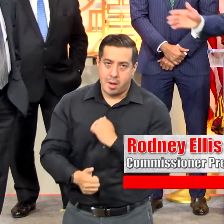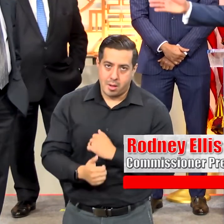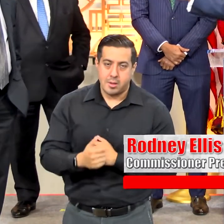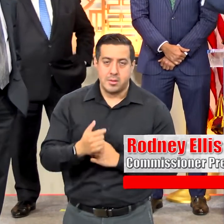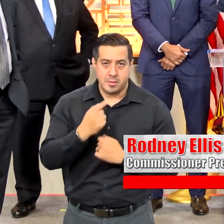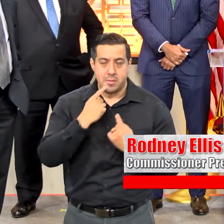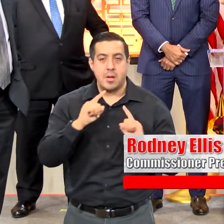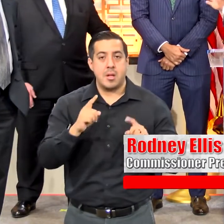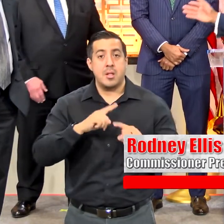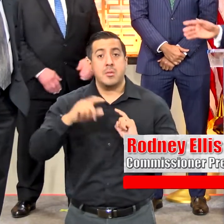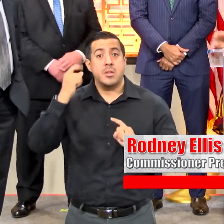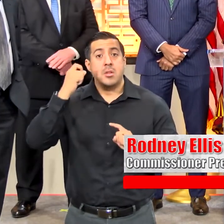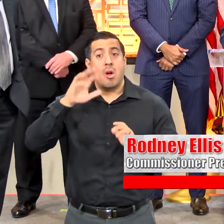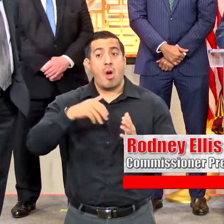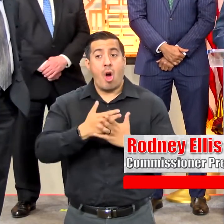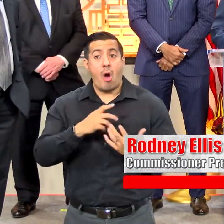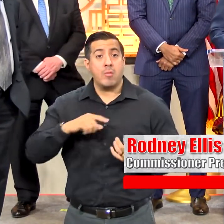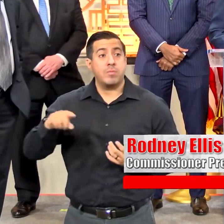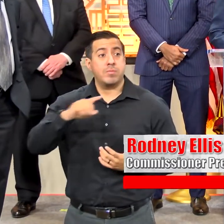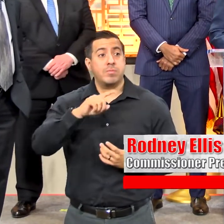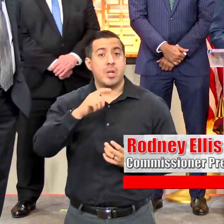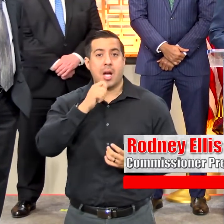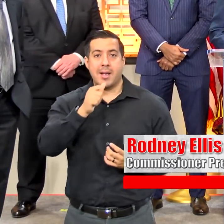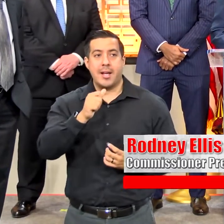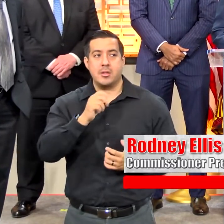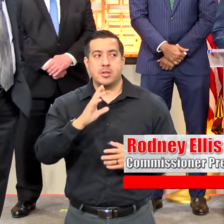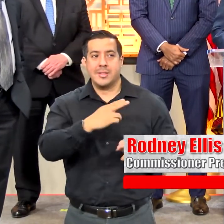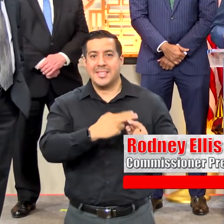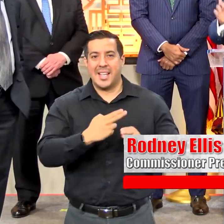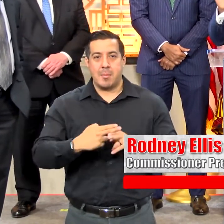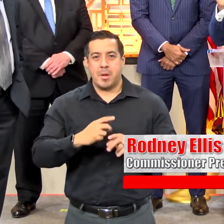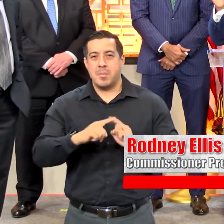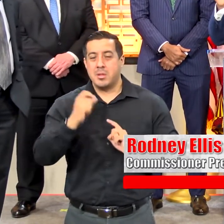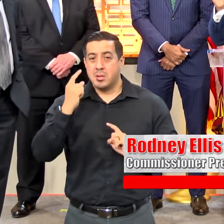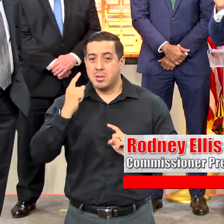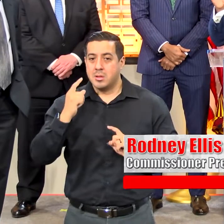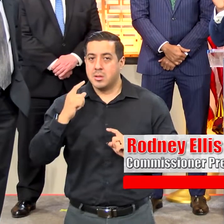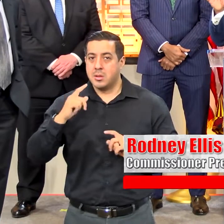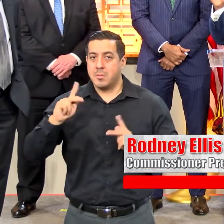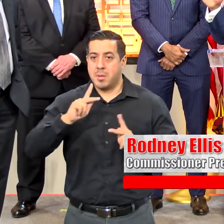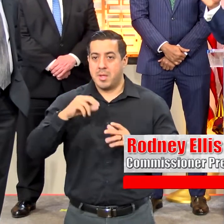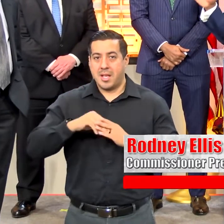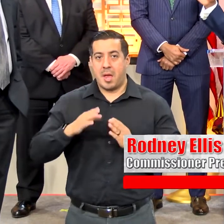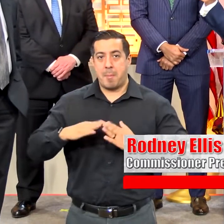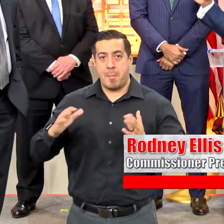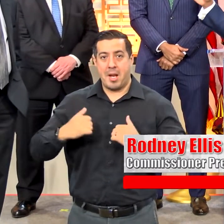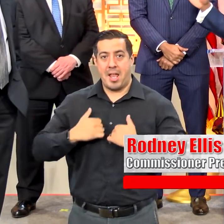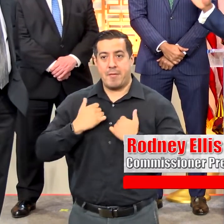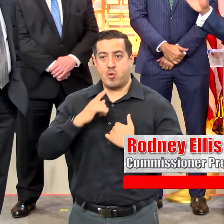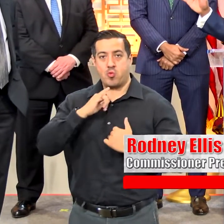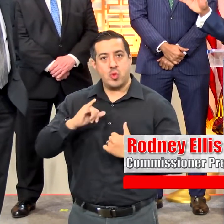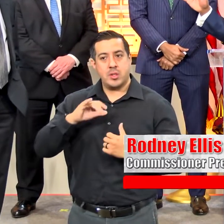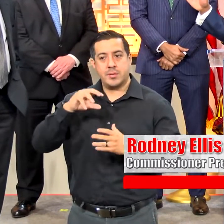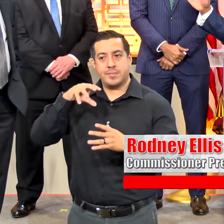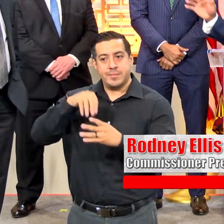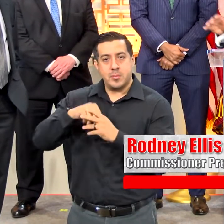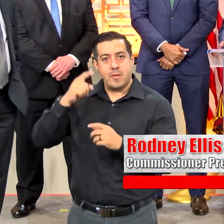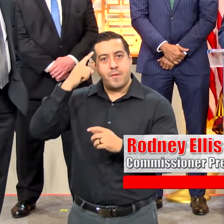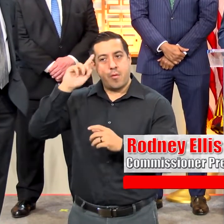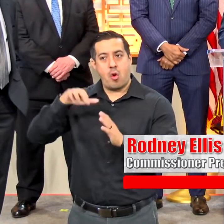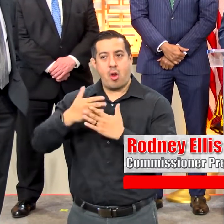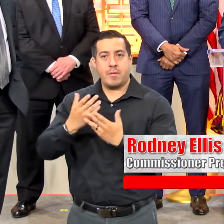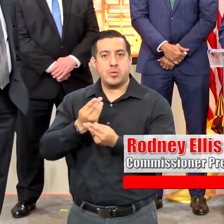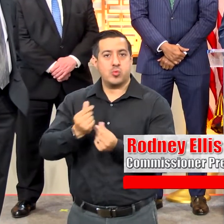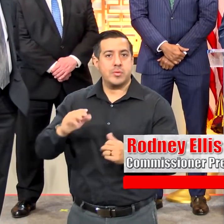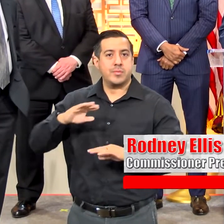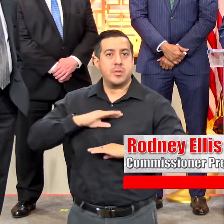us, my colleagues, all protocols observed, I won't call your names out, but you know, all of us in public life are real big on these resolutions. And